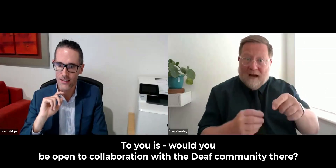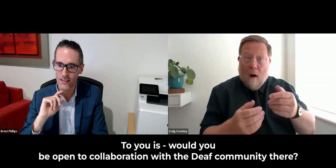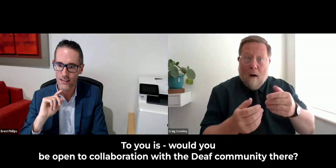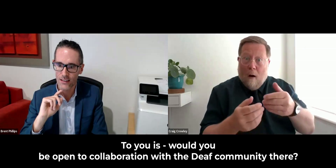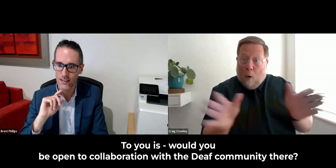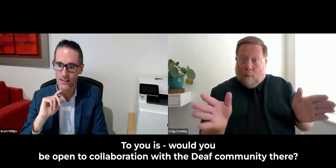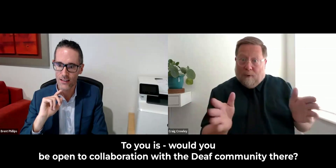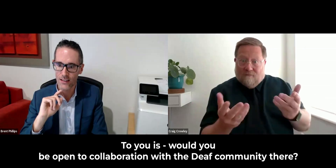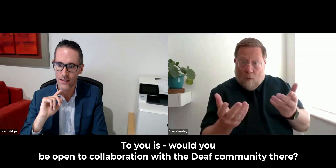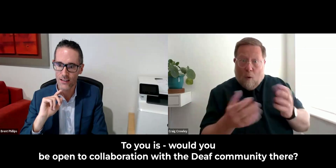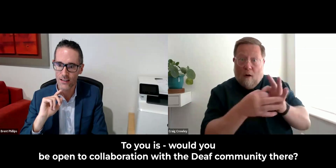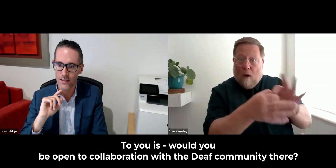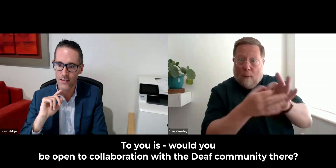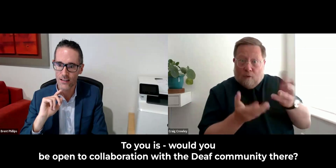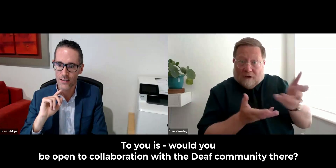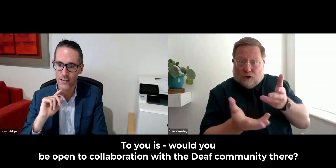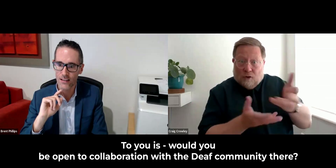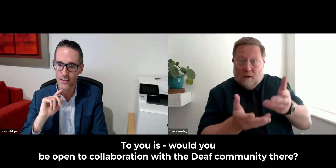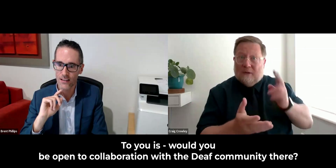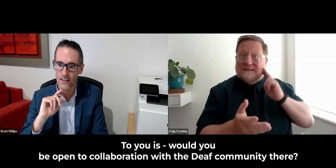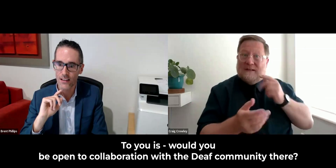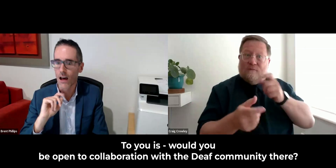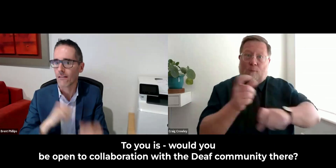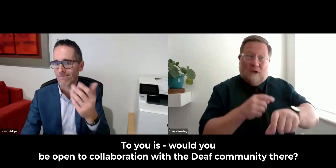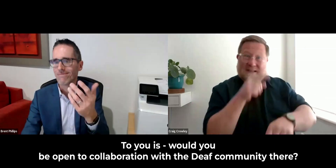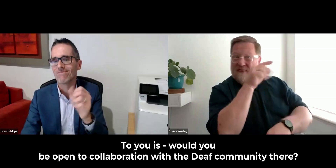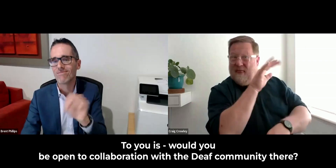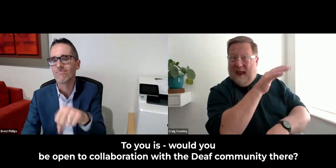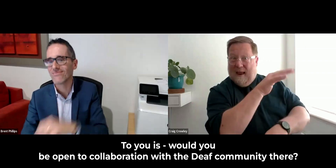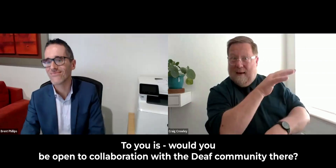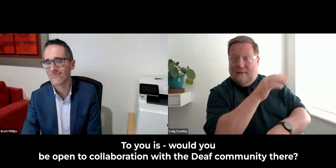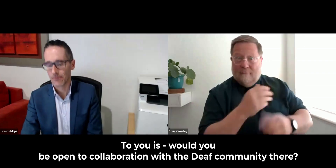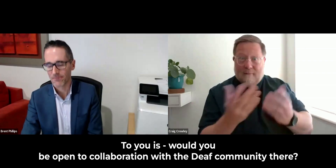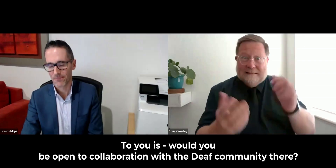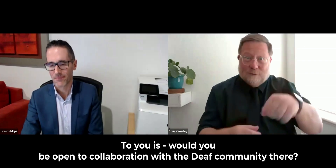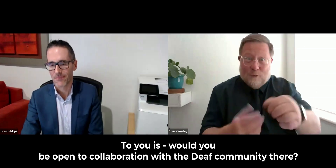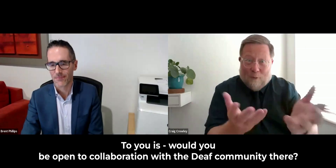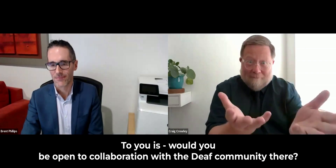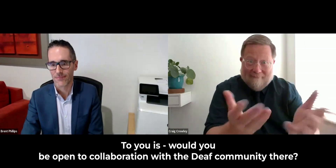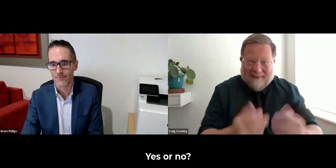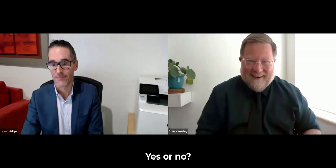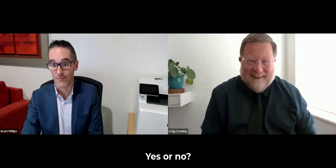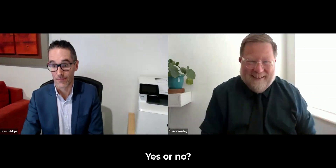you is, would you be open to collaboration with the deaf community there? Yes or no?